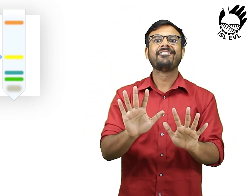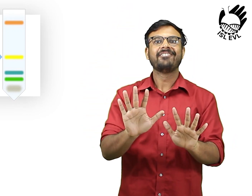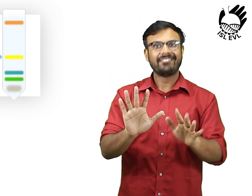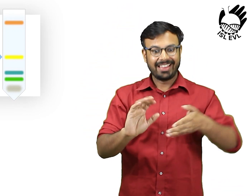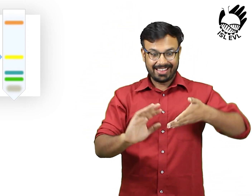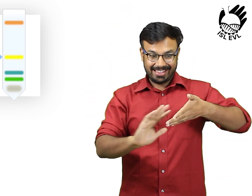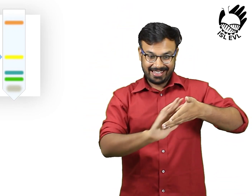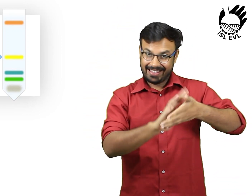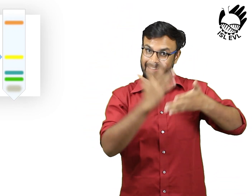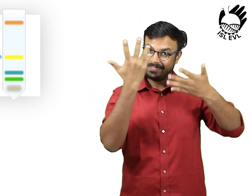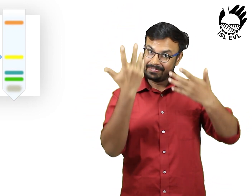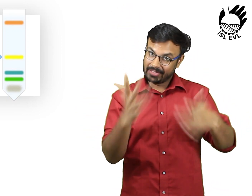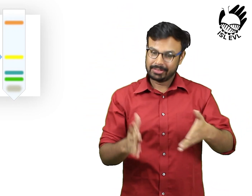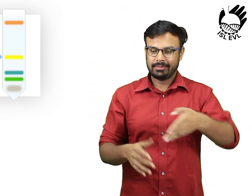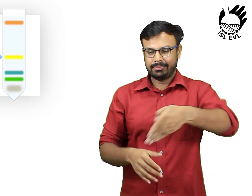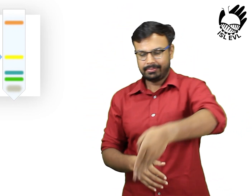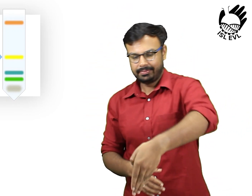Remove the paper and leave it to dry.